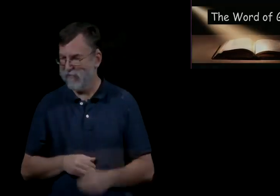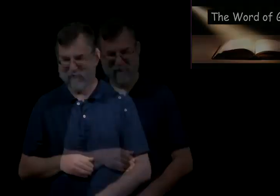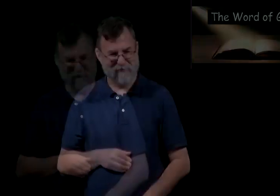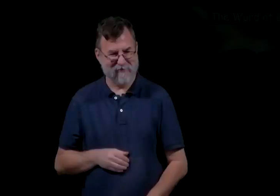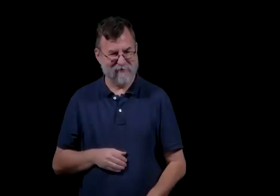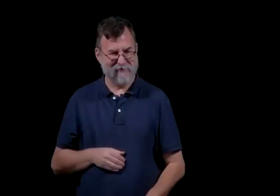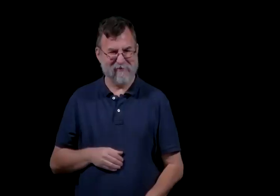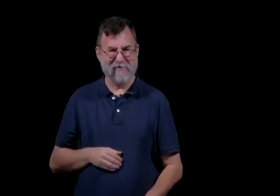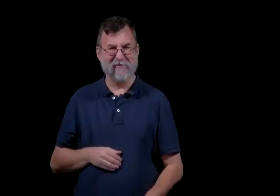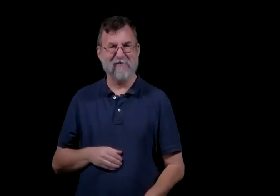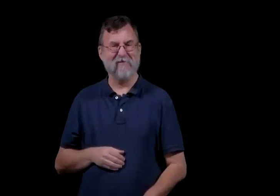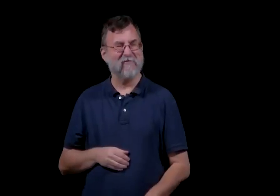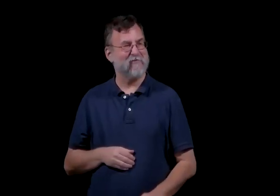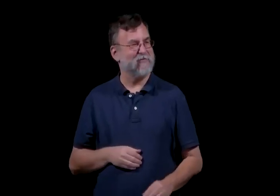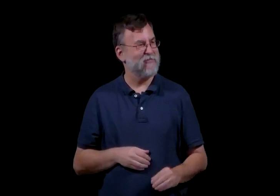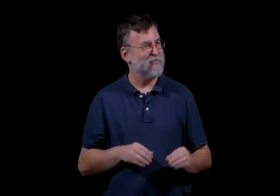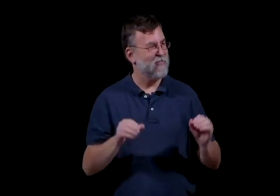That's a song that we'll never forget.